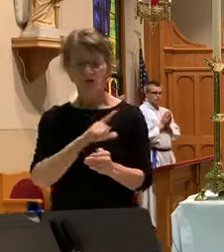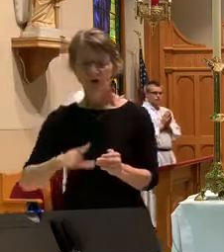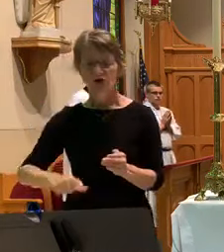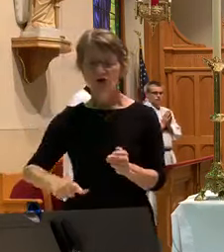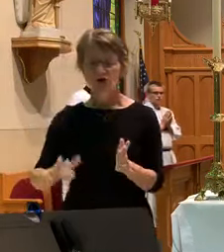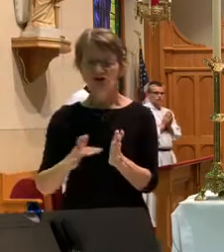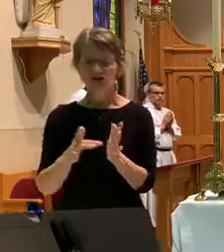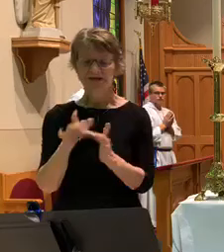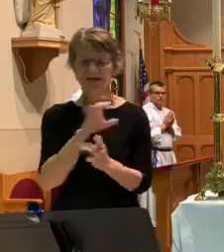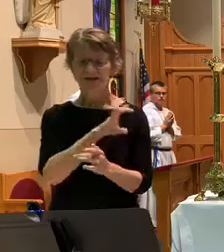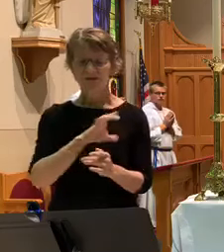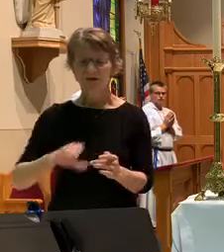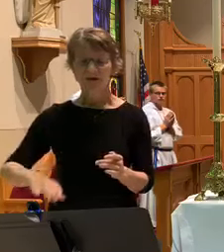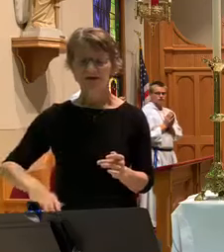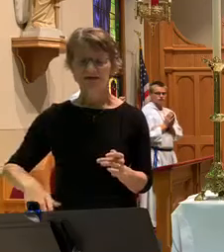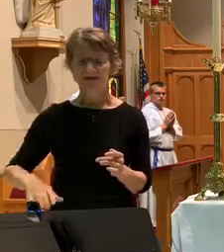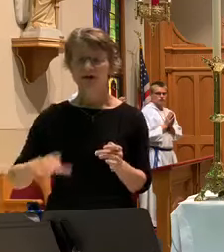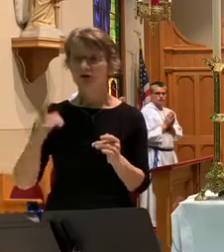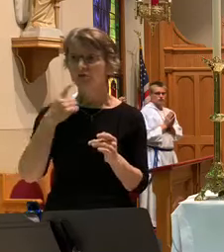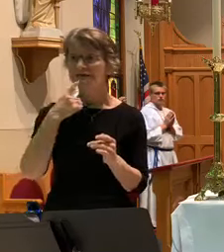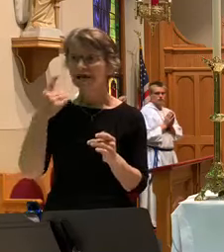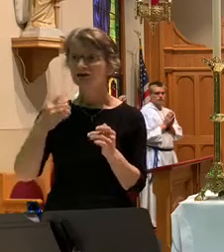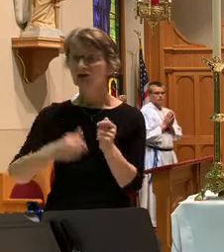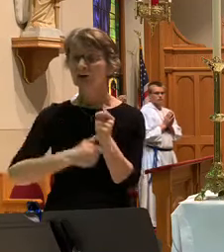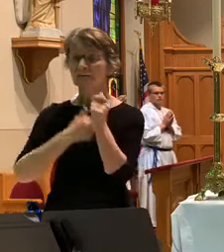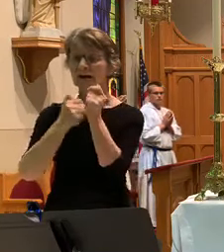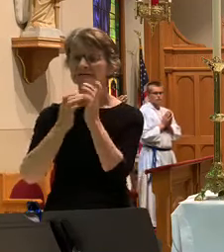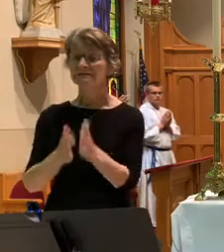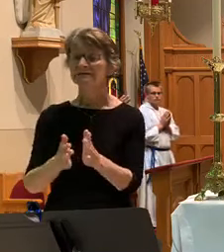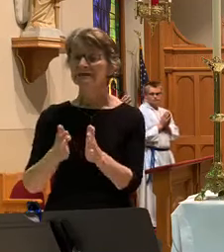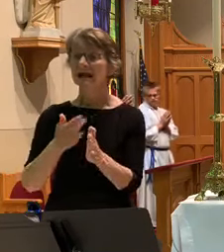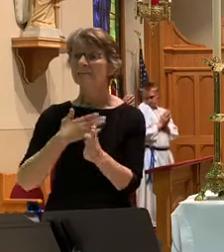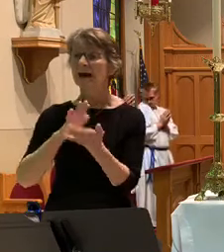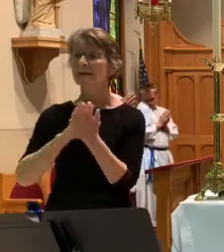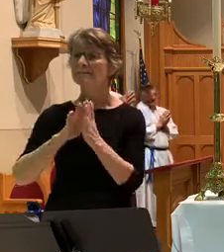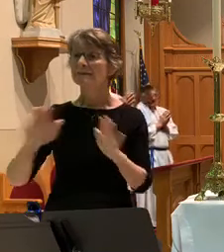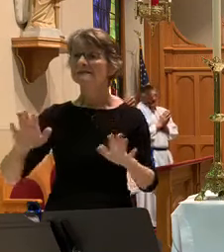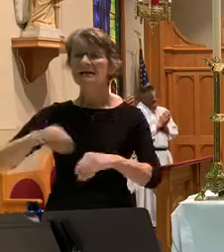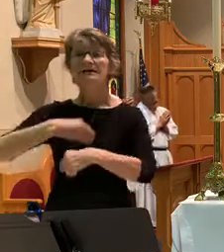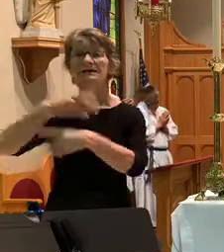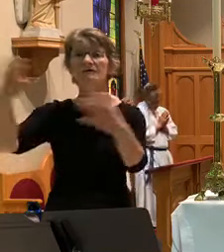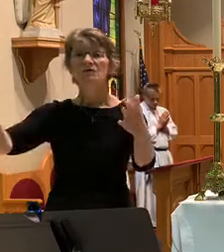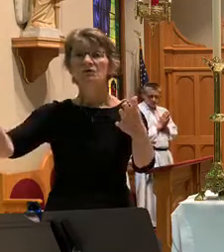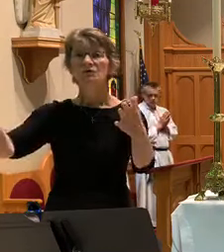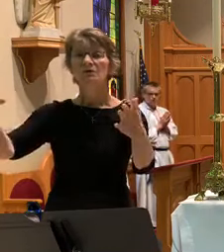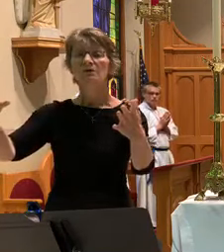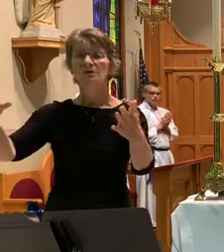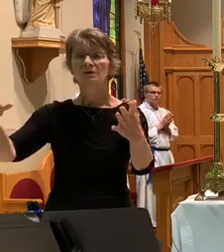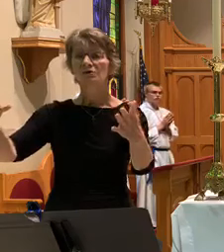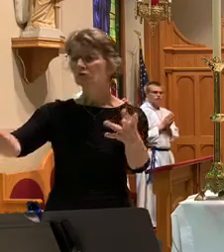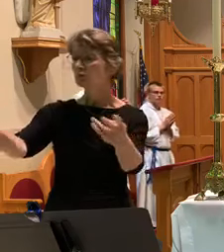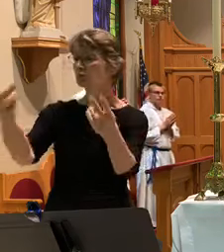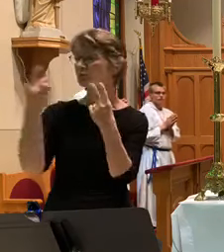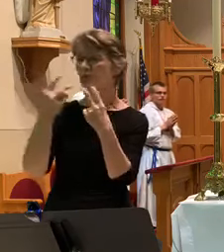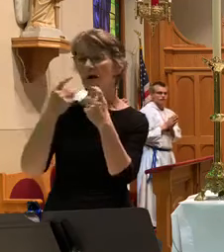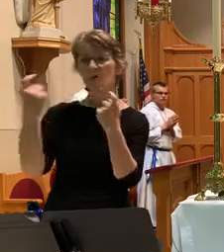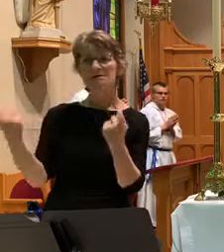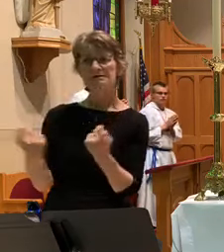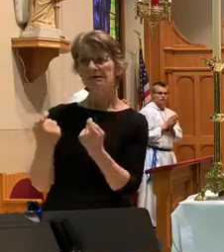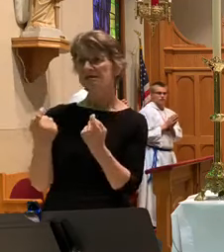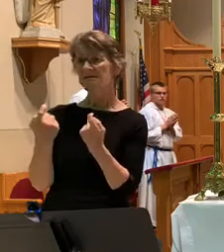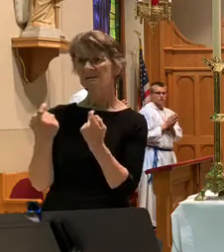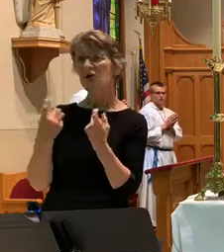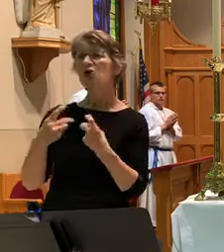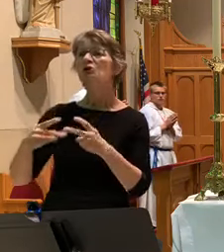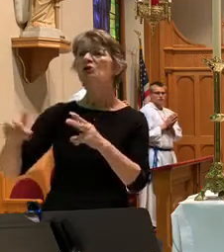Lord Jesus Christ, who said to your apostles, Peace I leave you, my peace I give you, look not on our